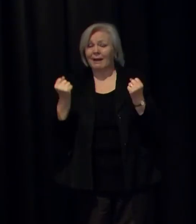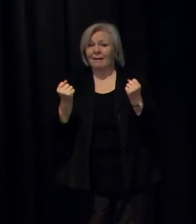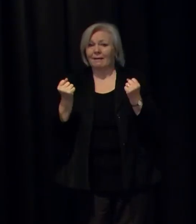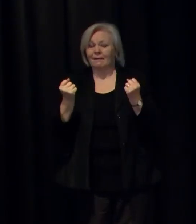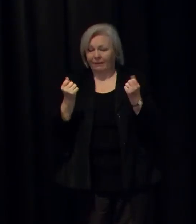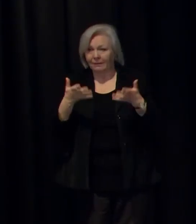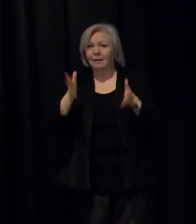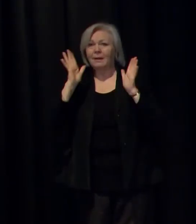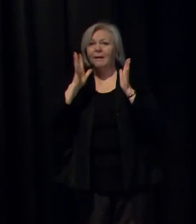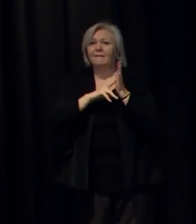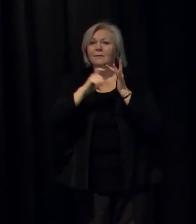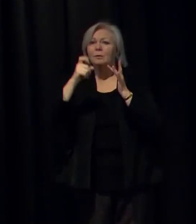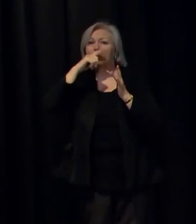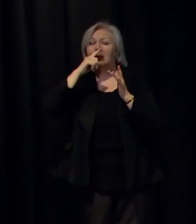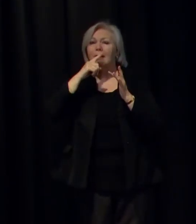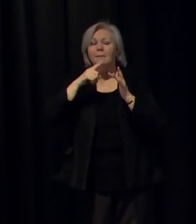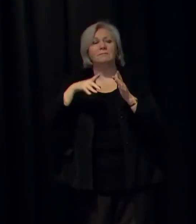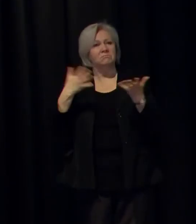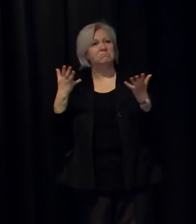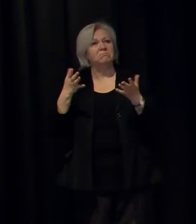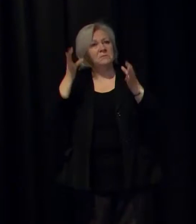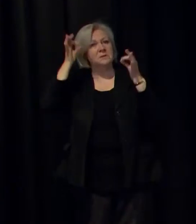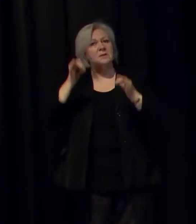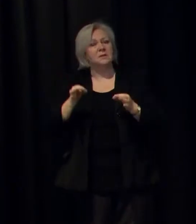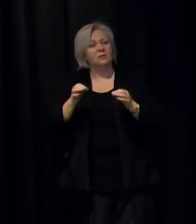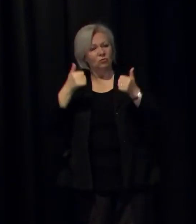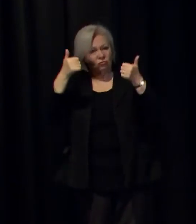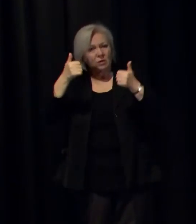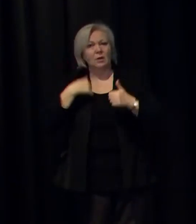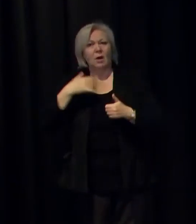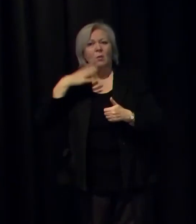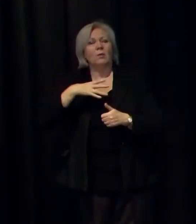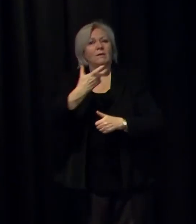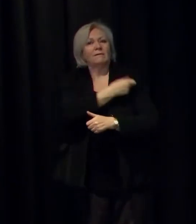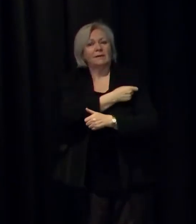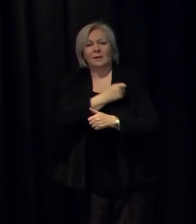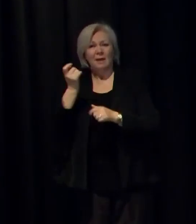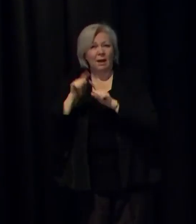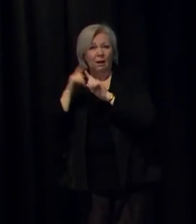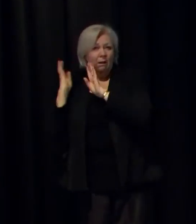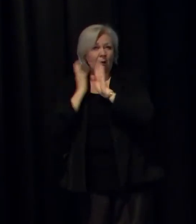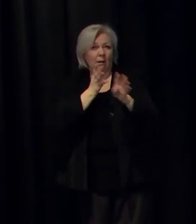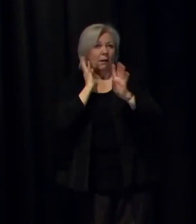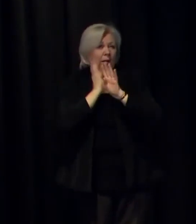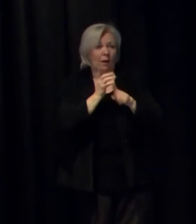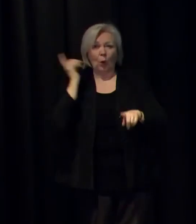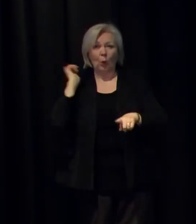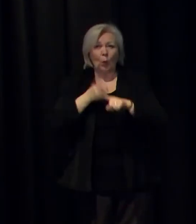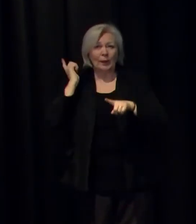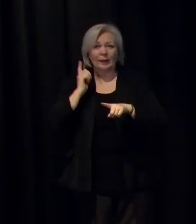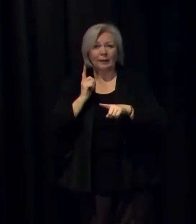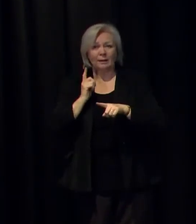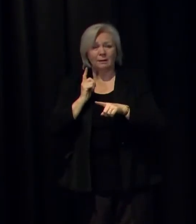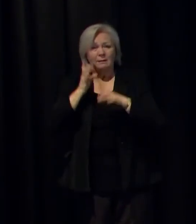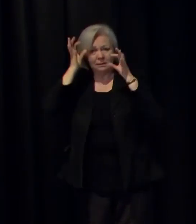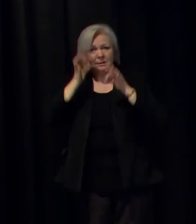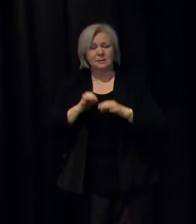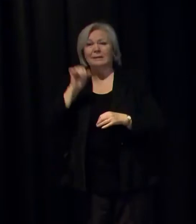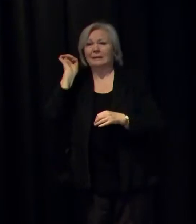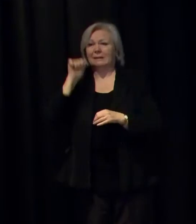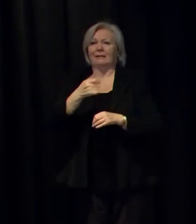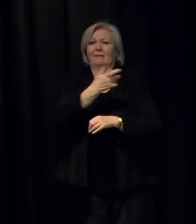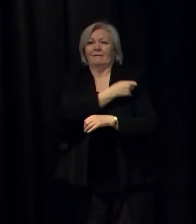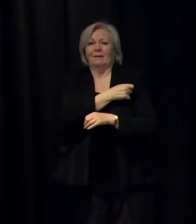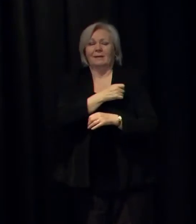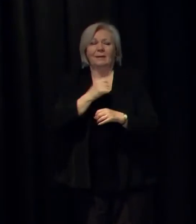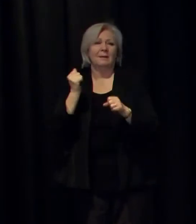credit, to their absolute credit, have in record numbers and in record time gone and got vaccinated. That